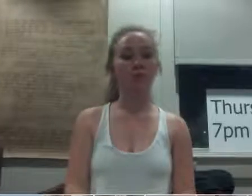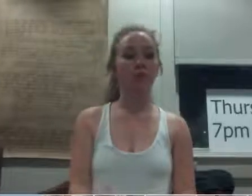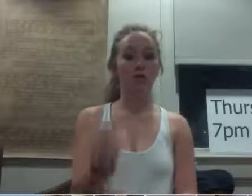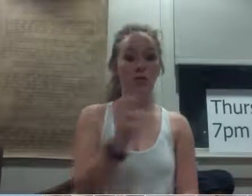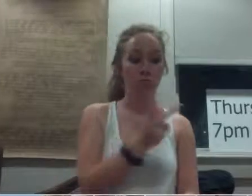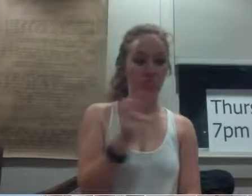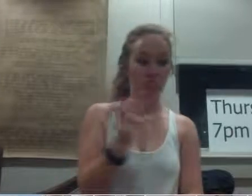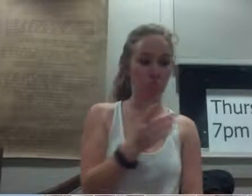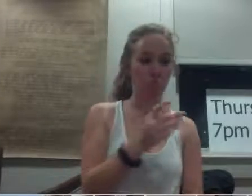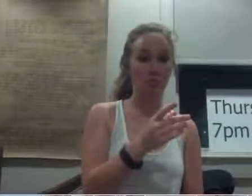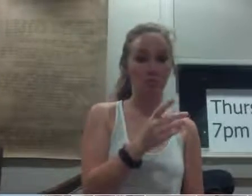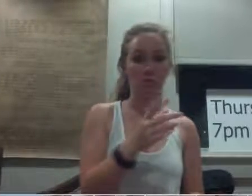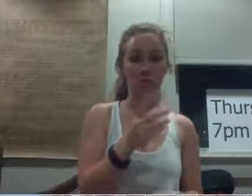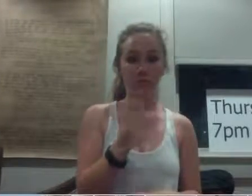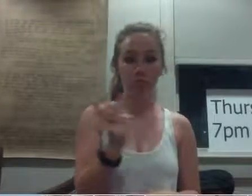a lot.